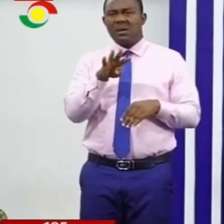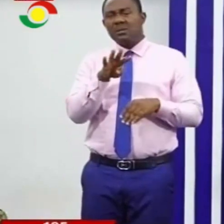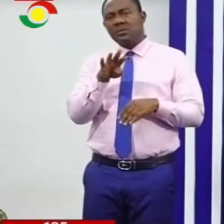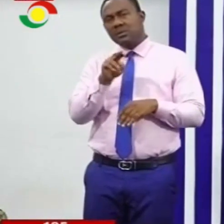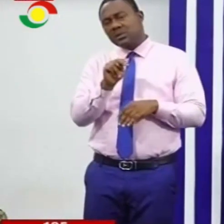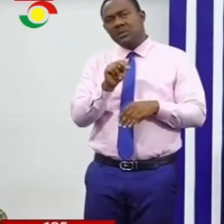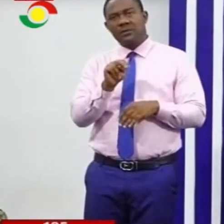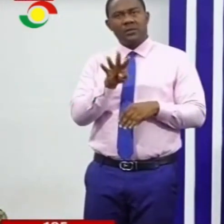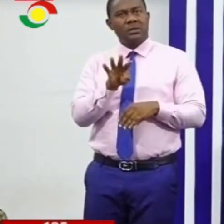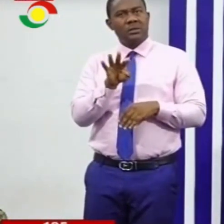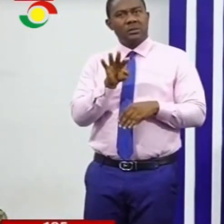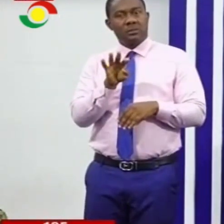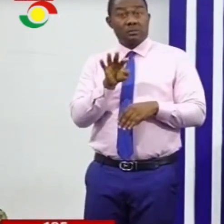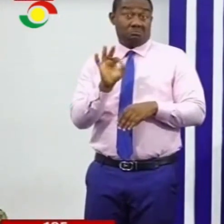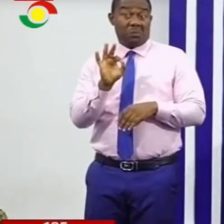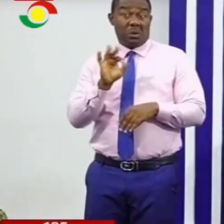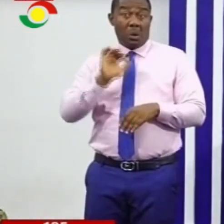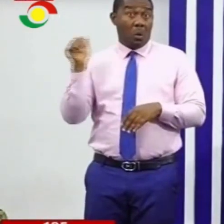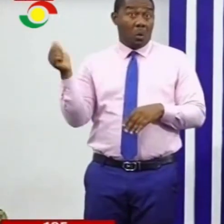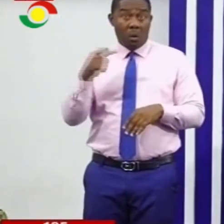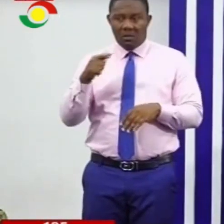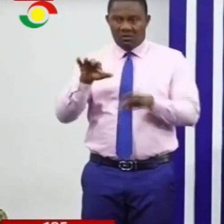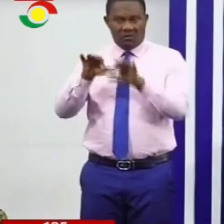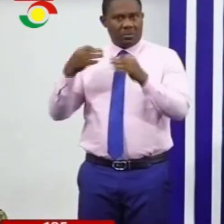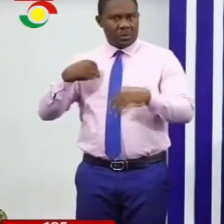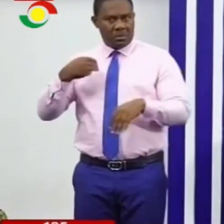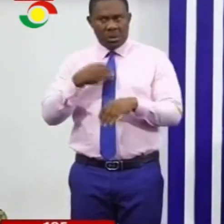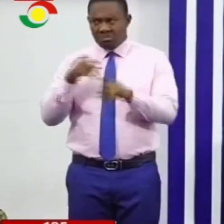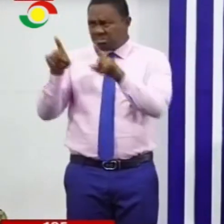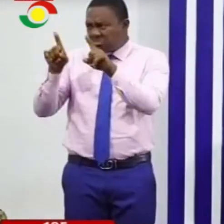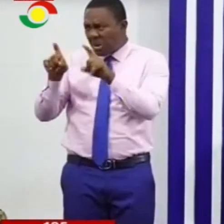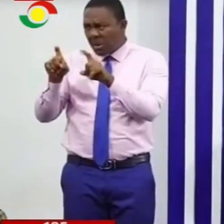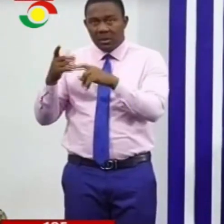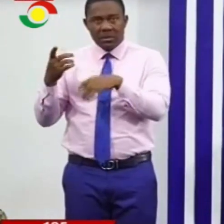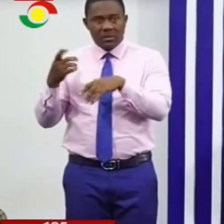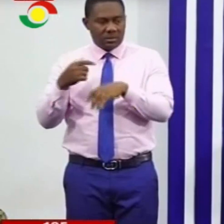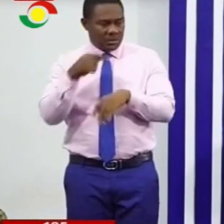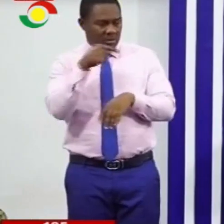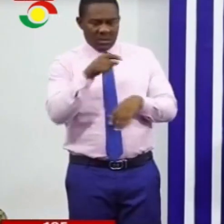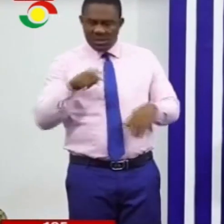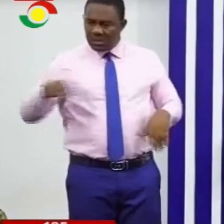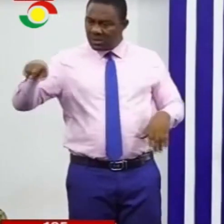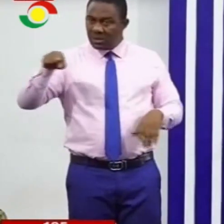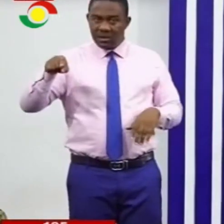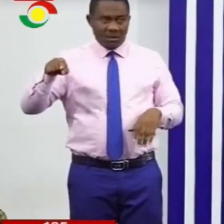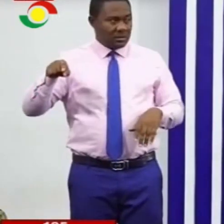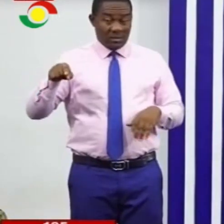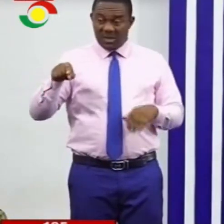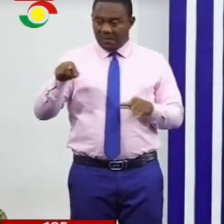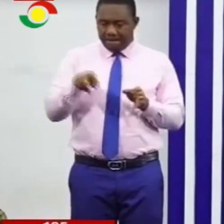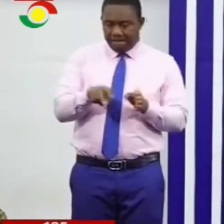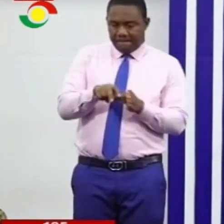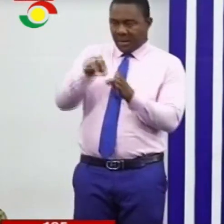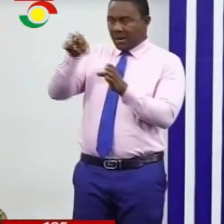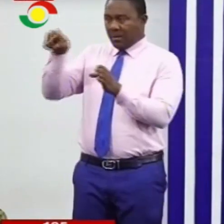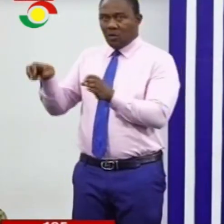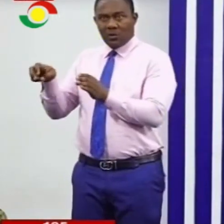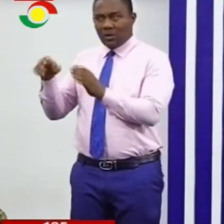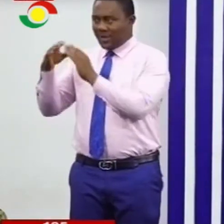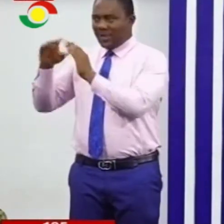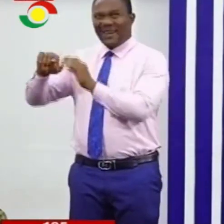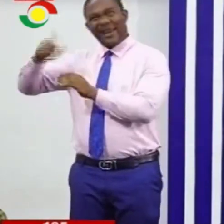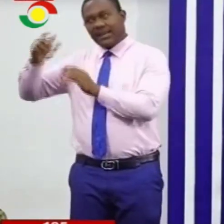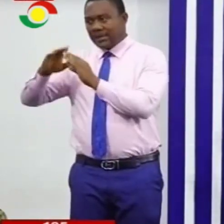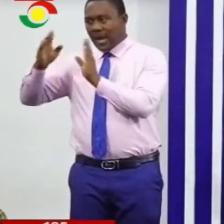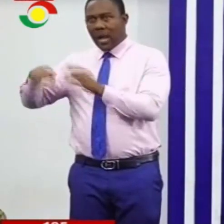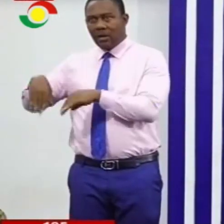your family people, have been tested, and that person and none of them had gone to NT48.